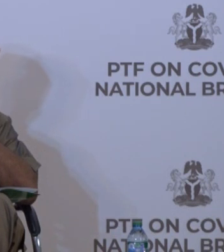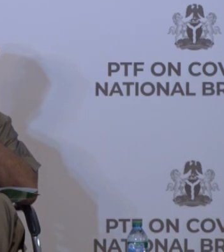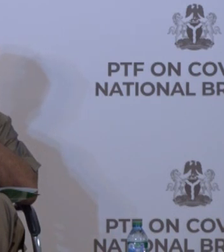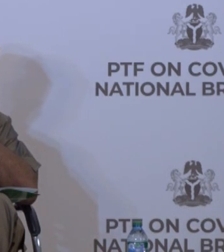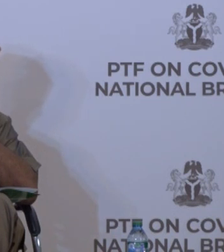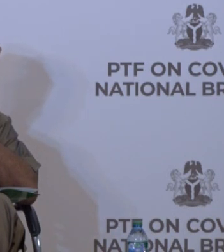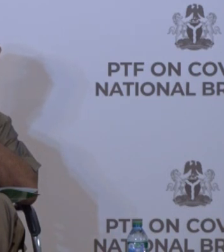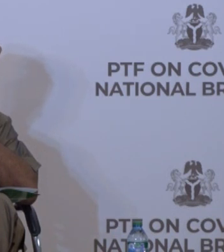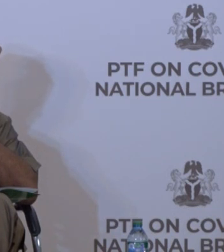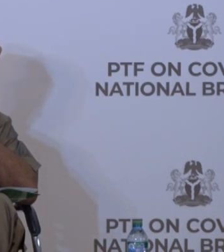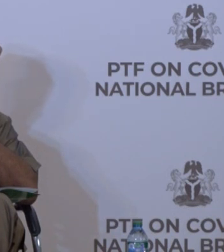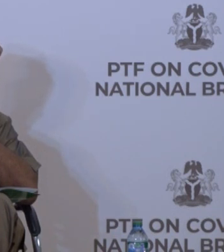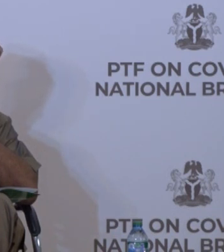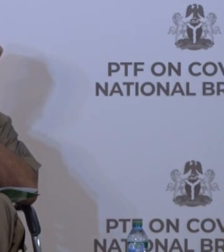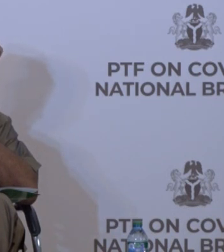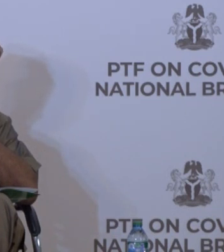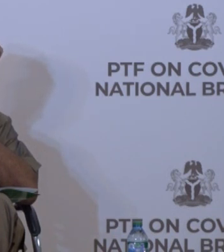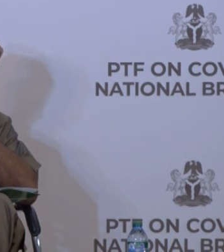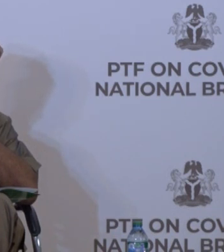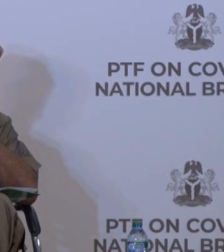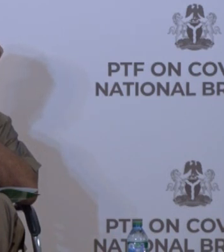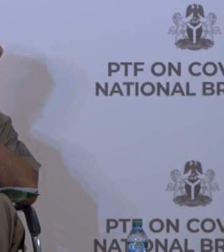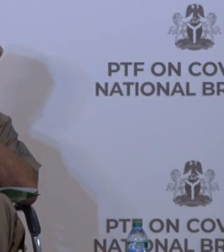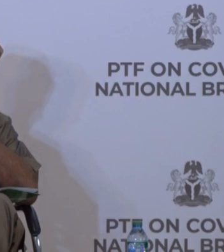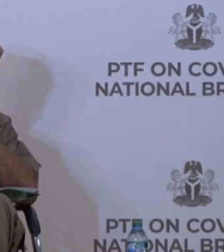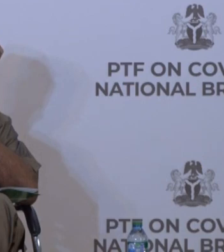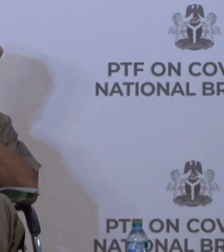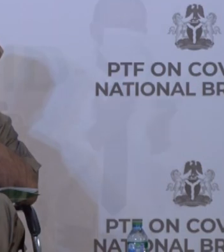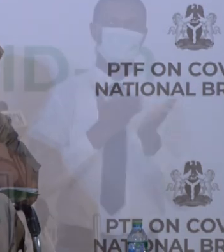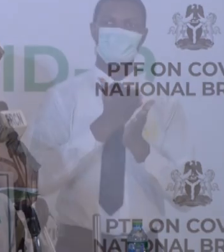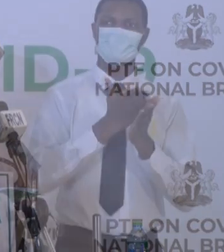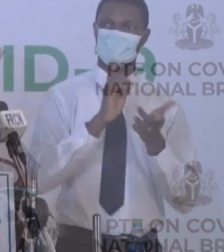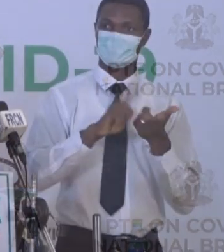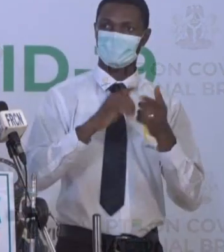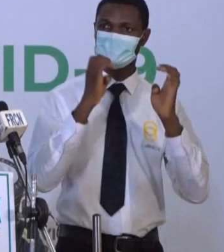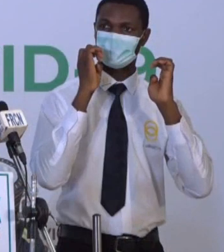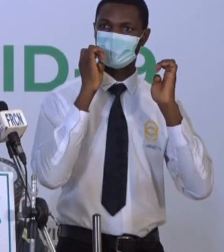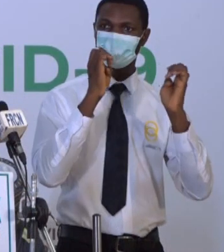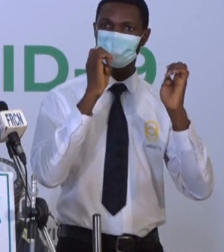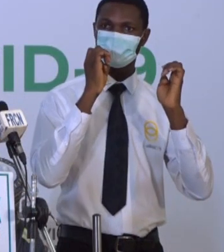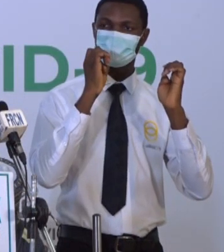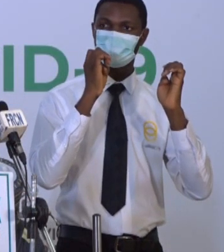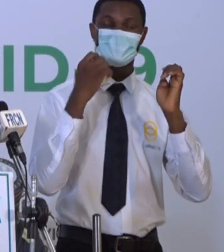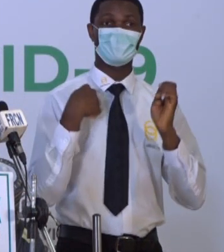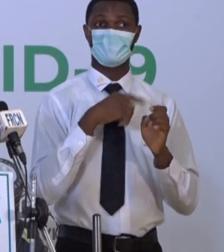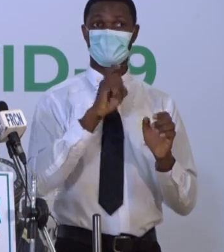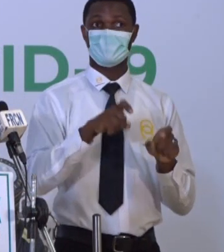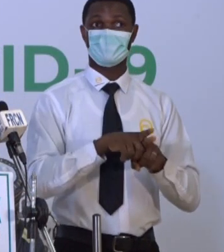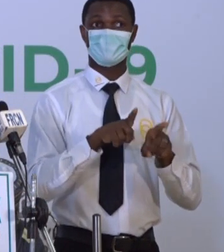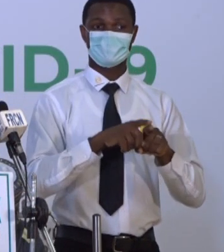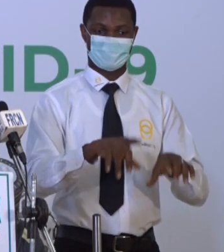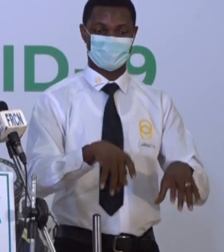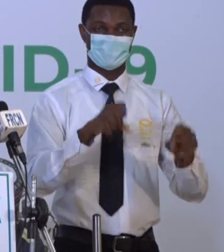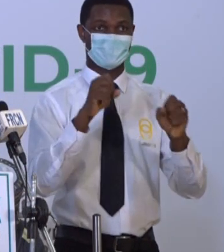contracting COVID-19 and should strictly adhere to the public health advisories. We must also take